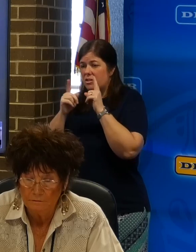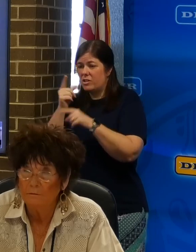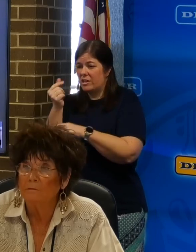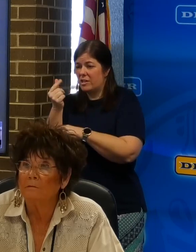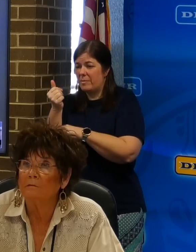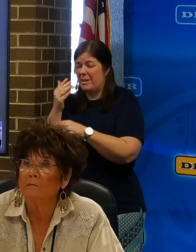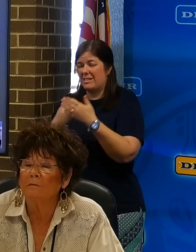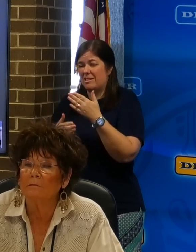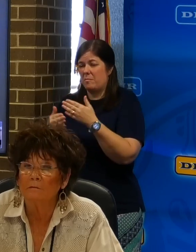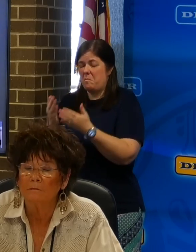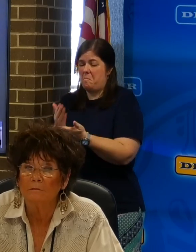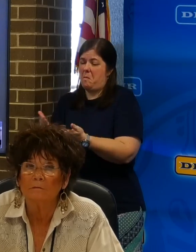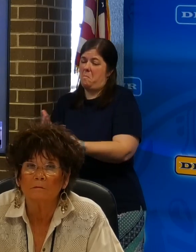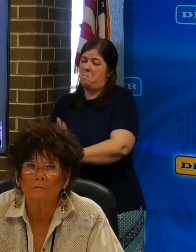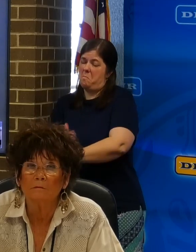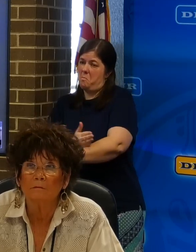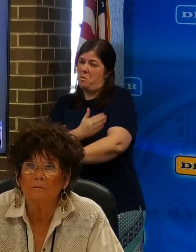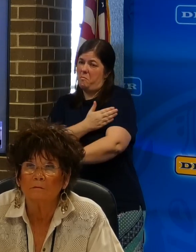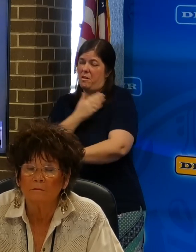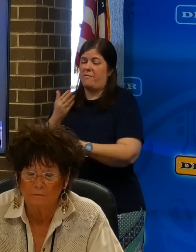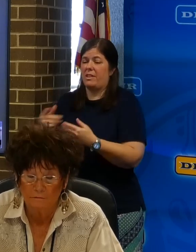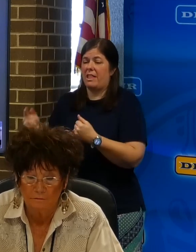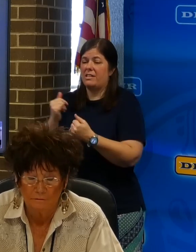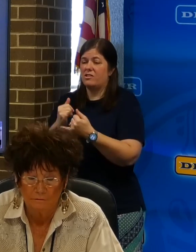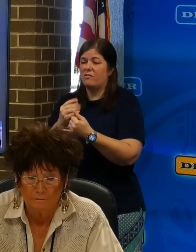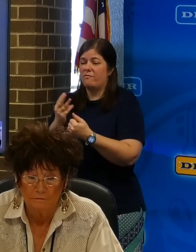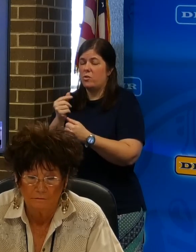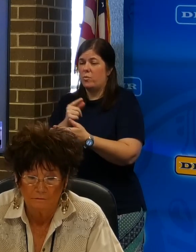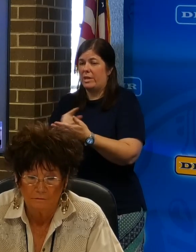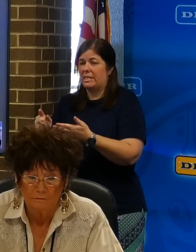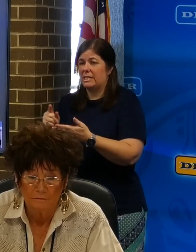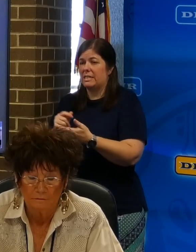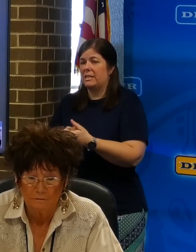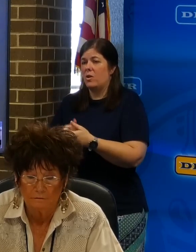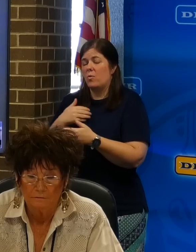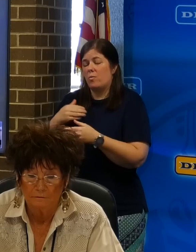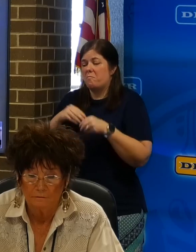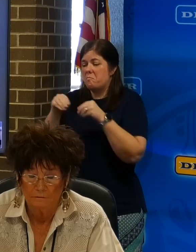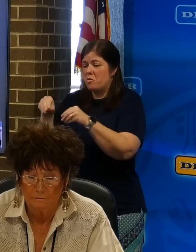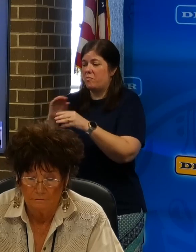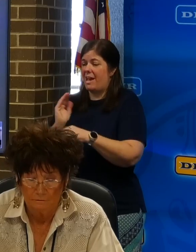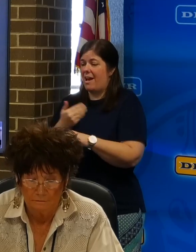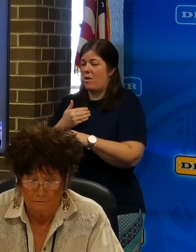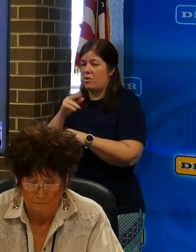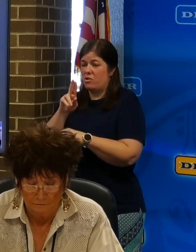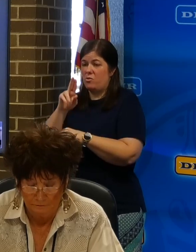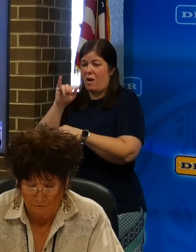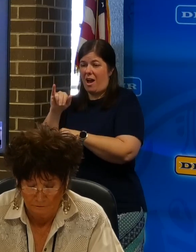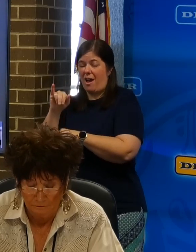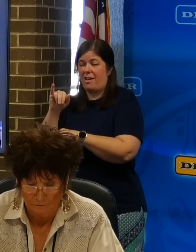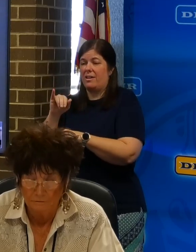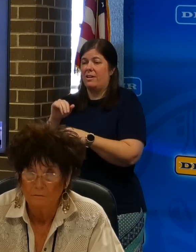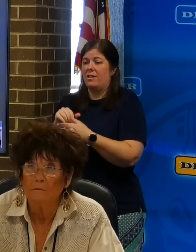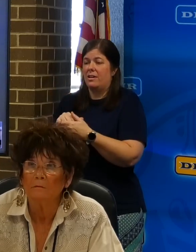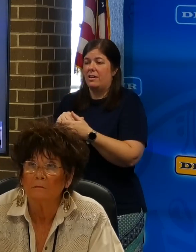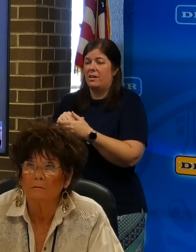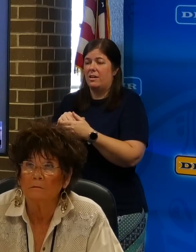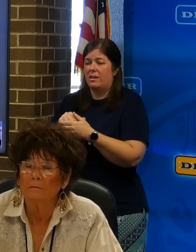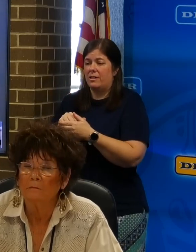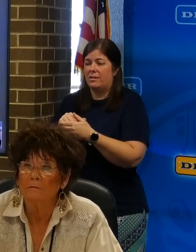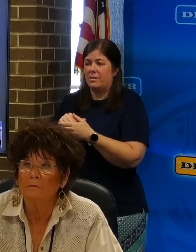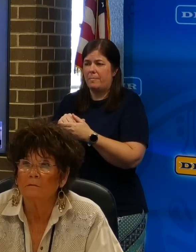some improvements that we've made over the last few weeks. We've moved our UI, or unemployment insurance payment portal, to